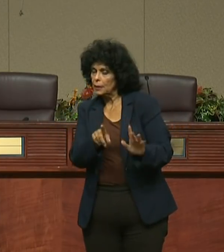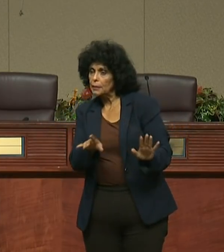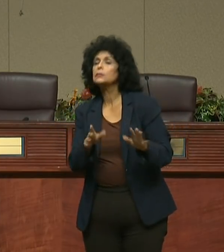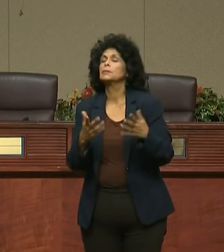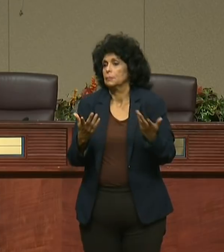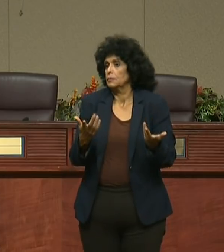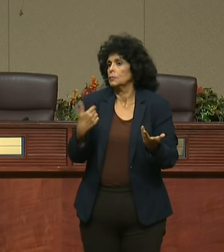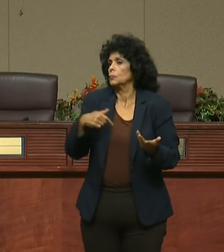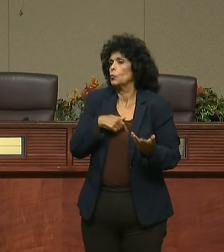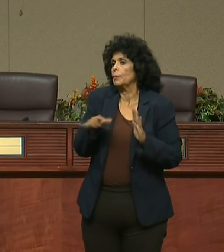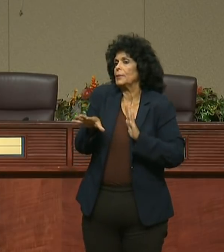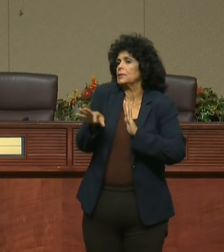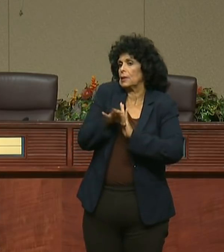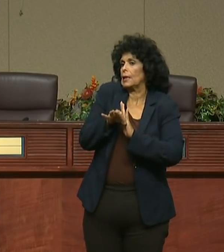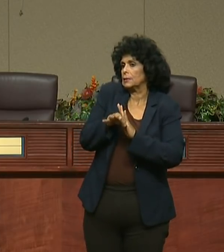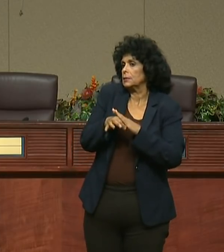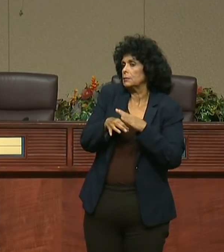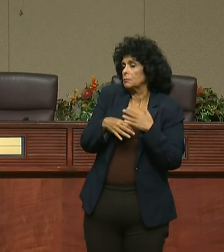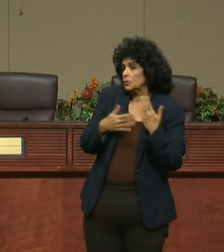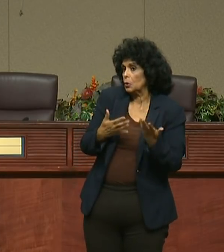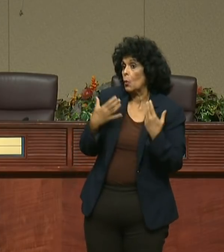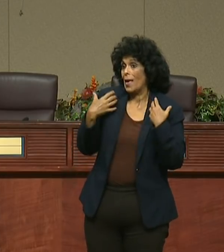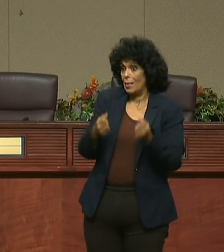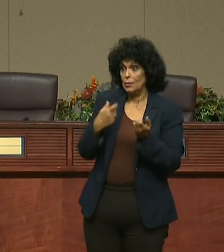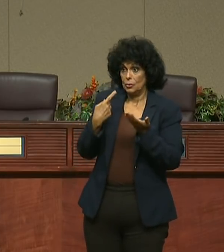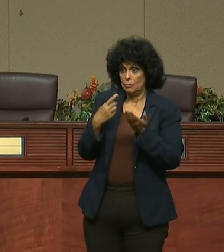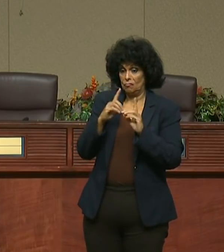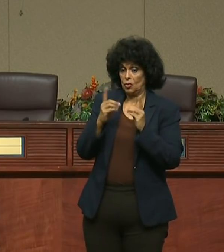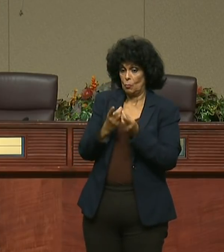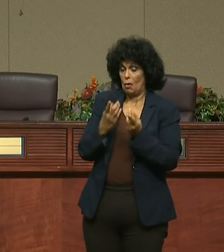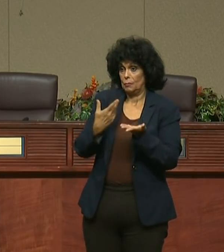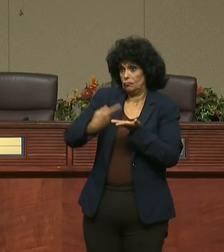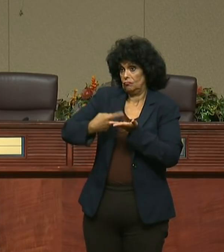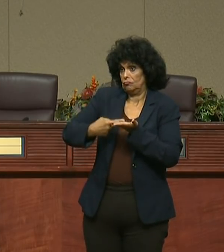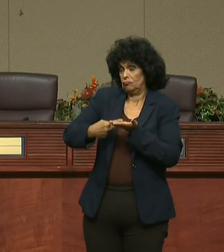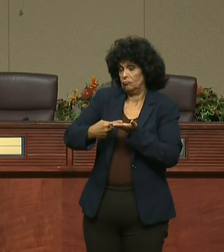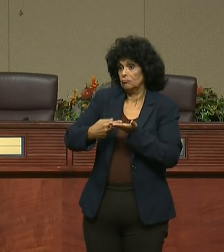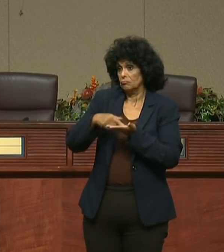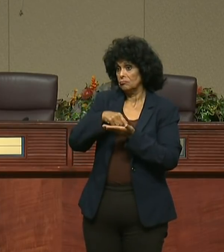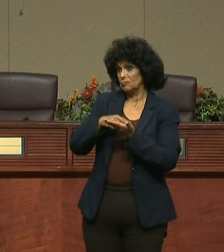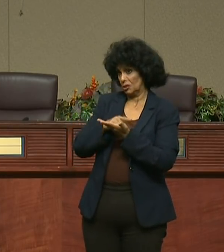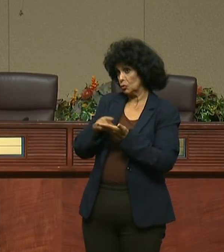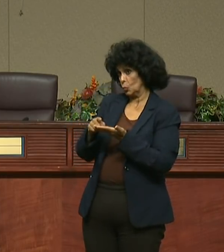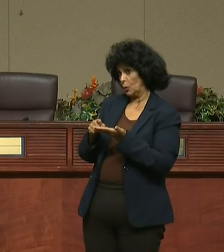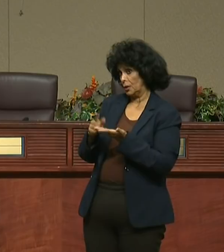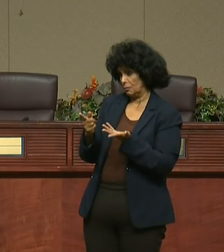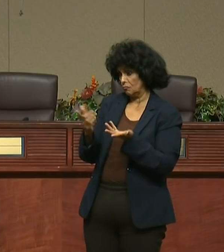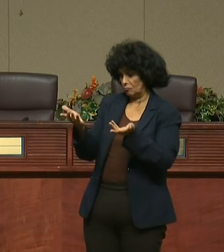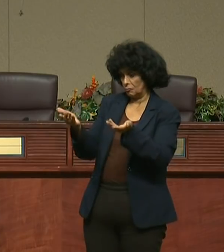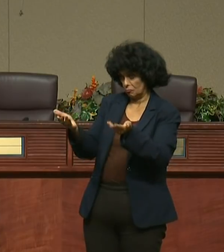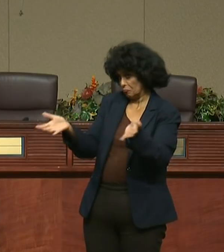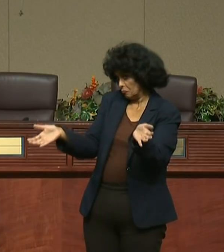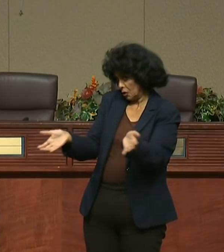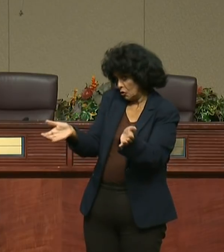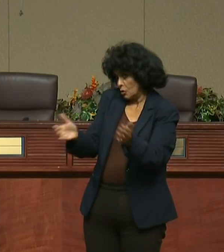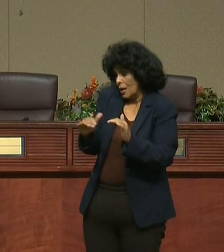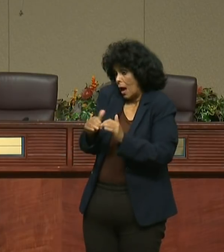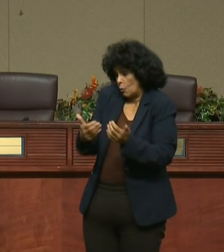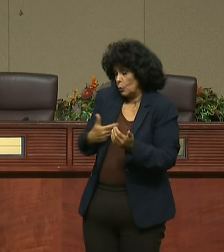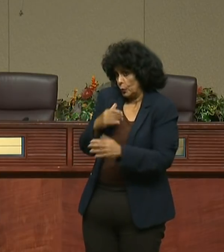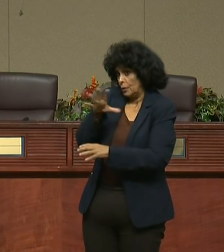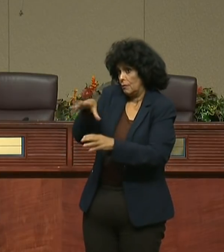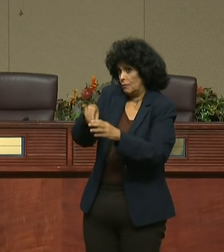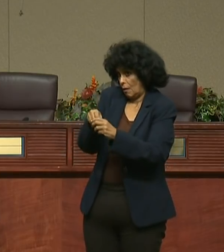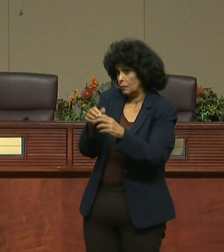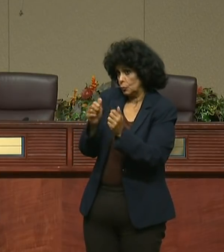two. The health department is going to talk to them this week to encourage how can we participate, be